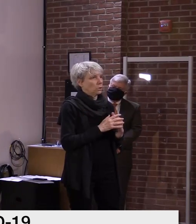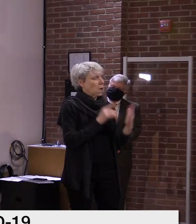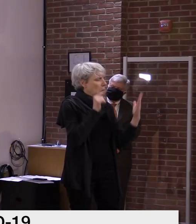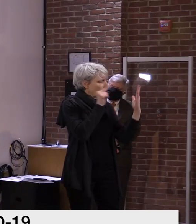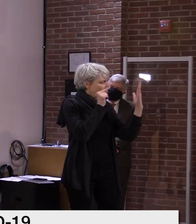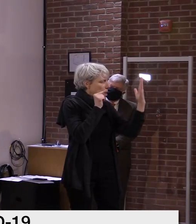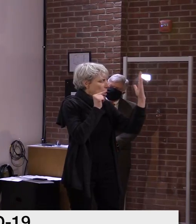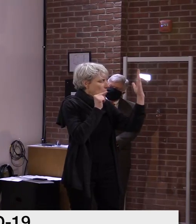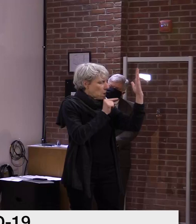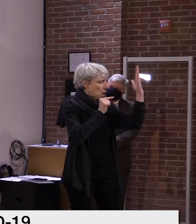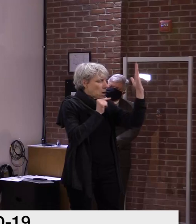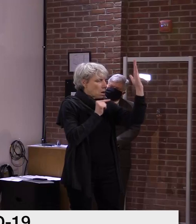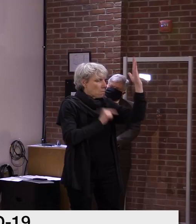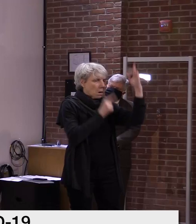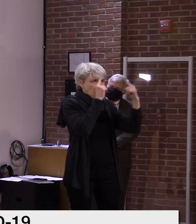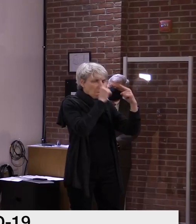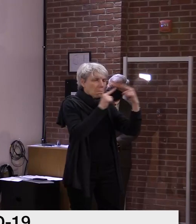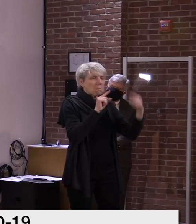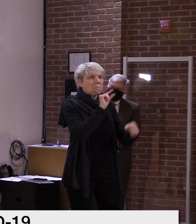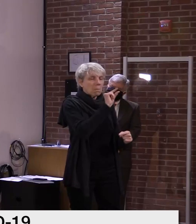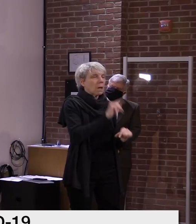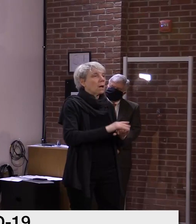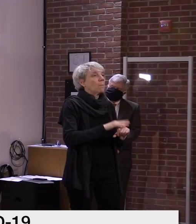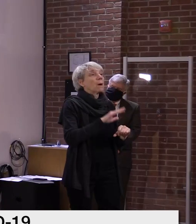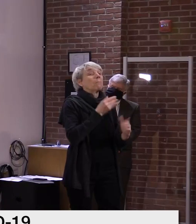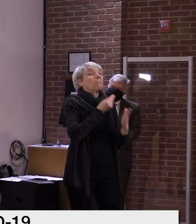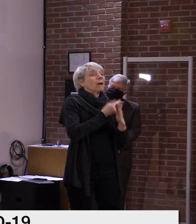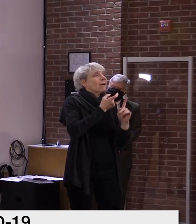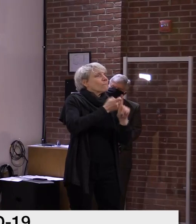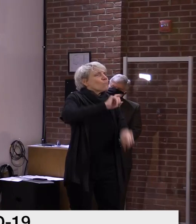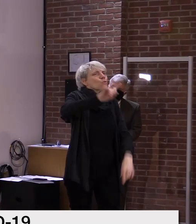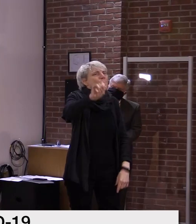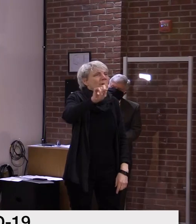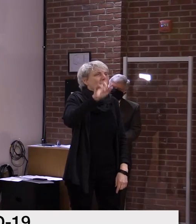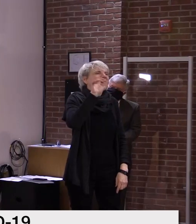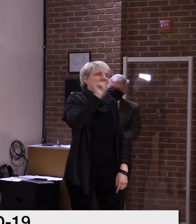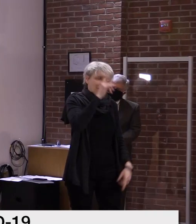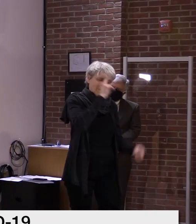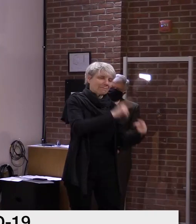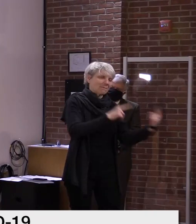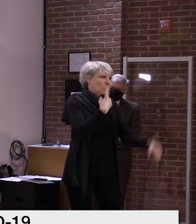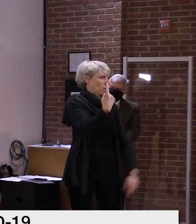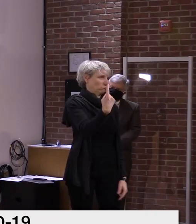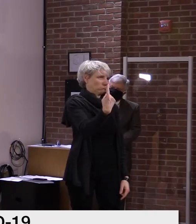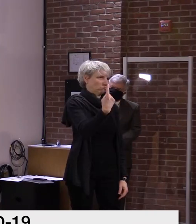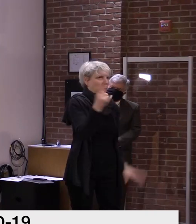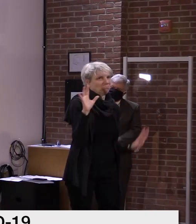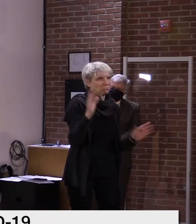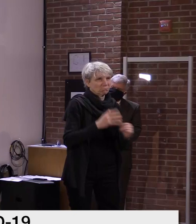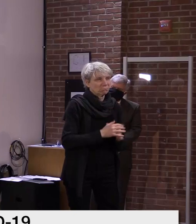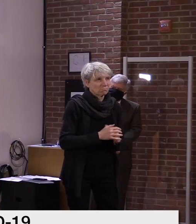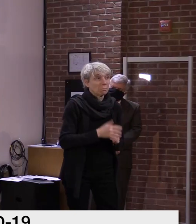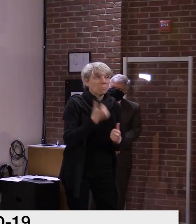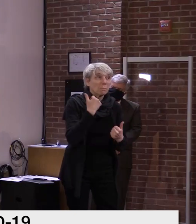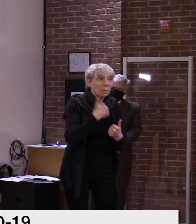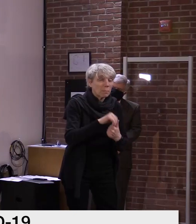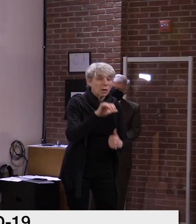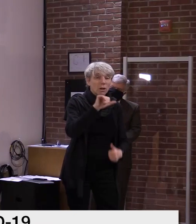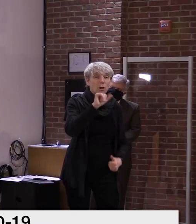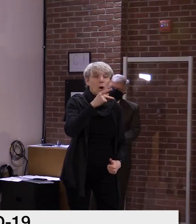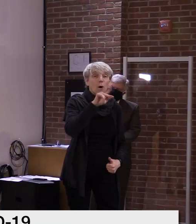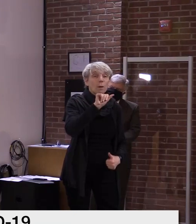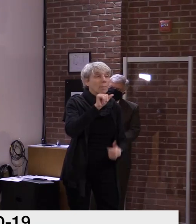huge issues with. It's just where they're getting the money. As I've said many, many times, this is a